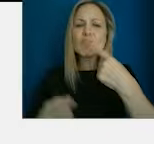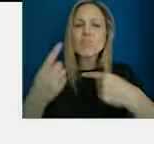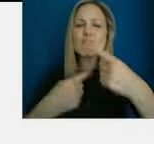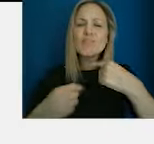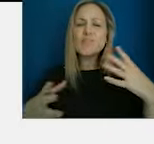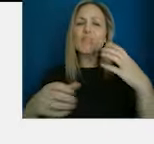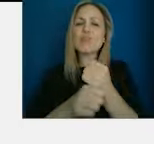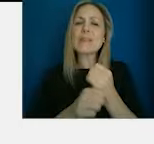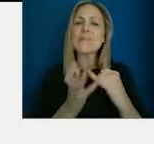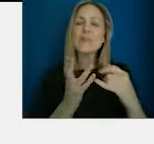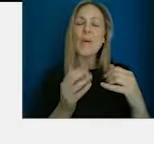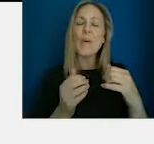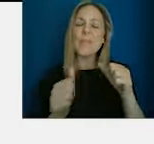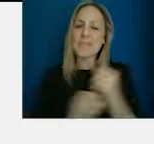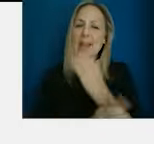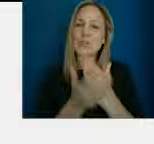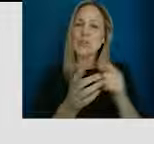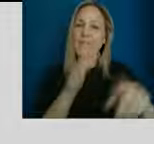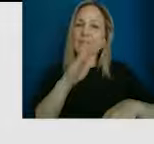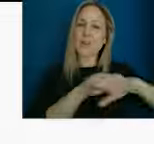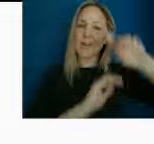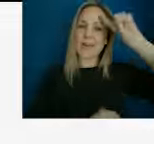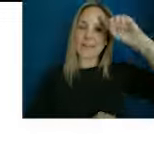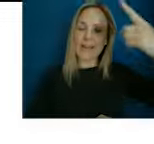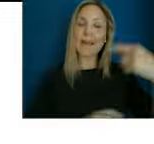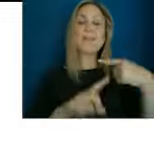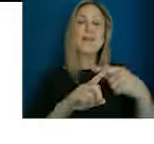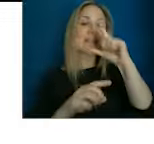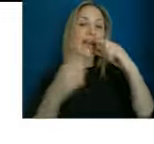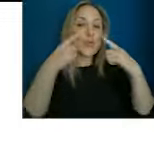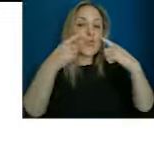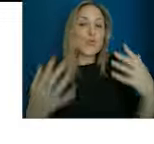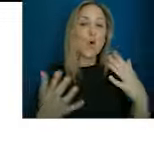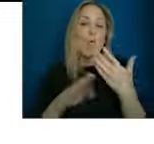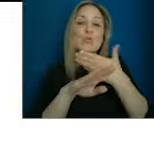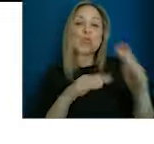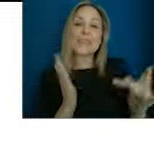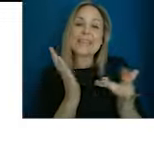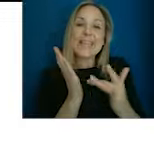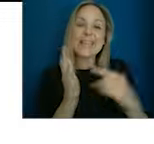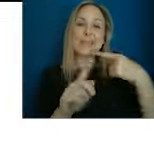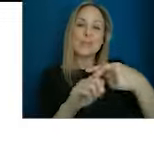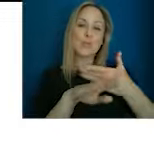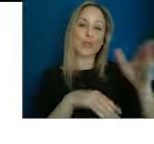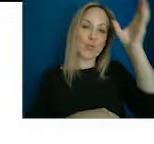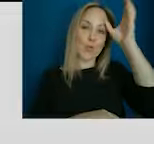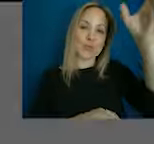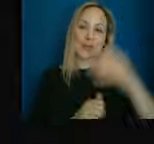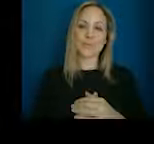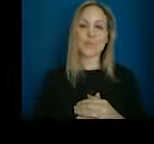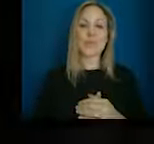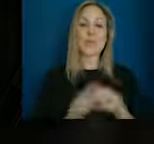can demonstrate the use of new techniques and concepts. Orientation and mobility related signs. Guiding.